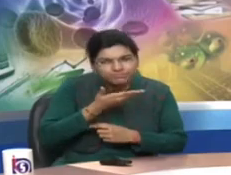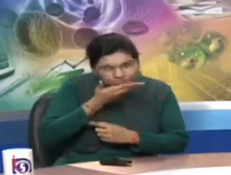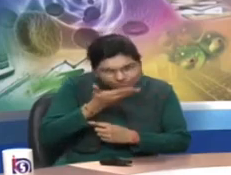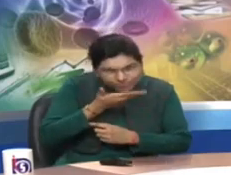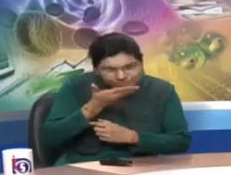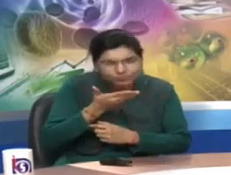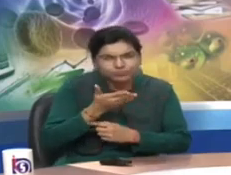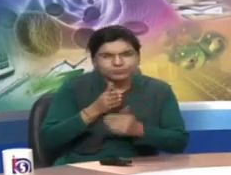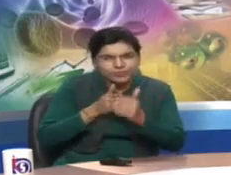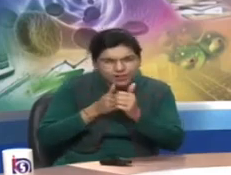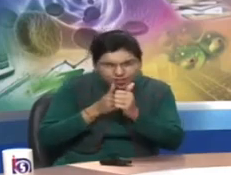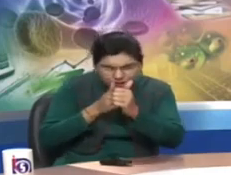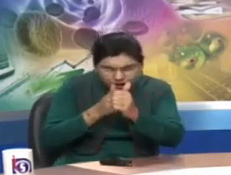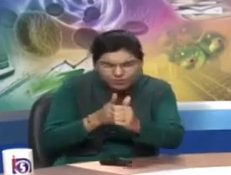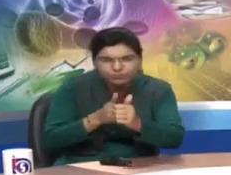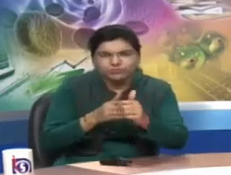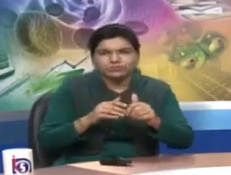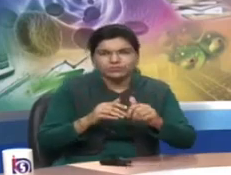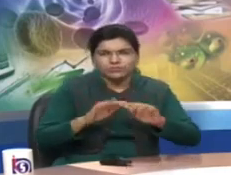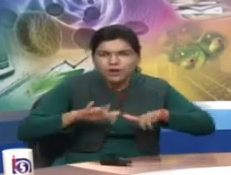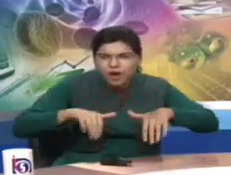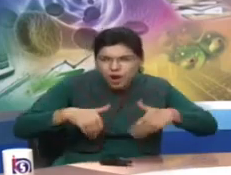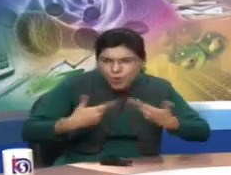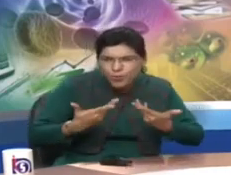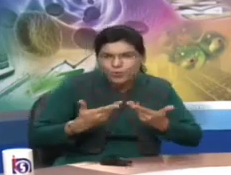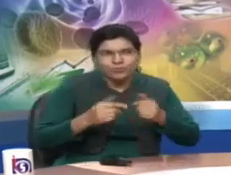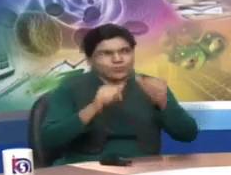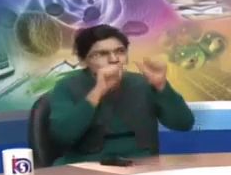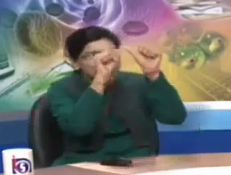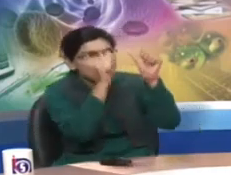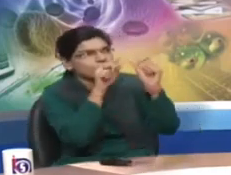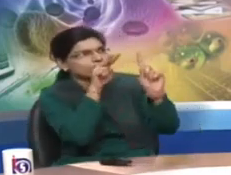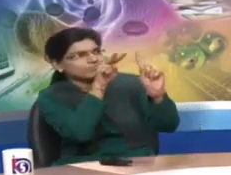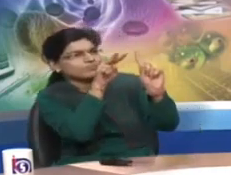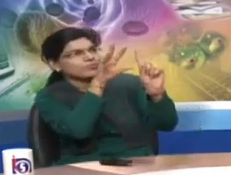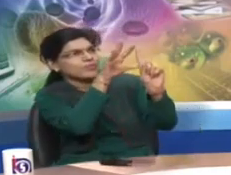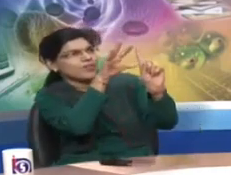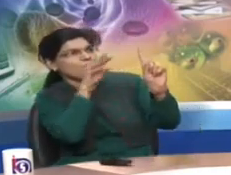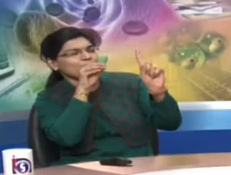and I can't rightly say you have been my friend,